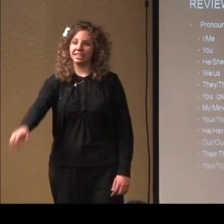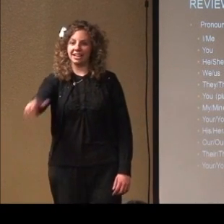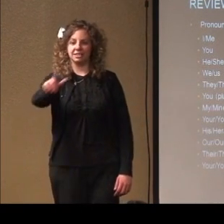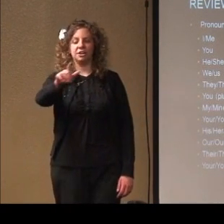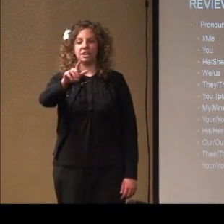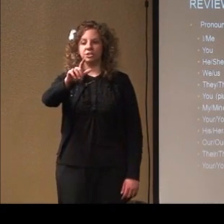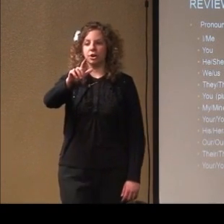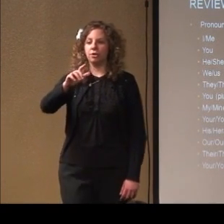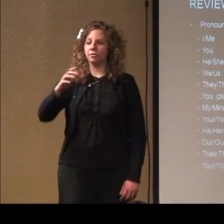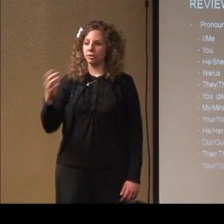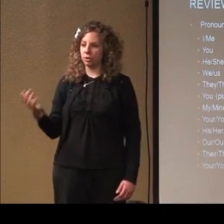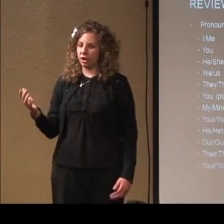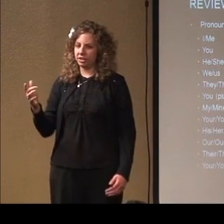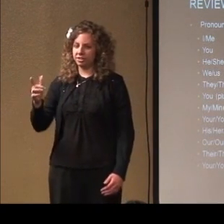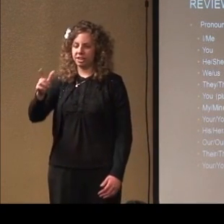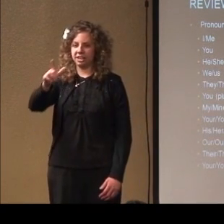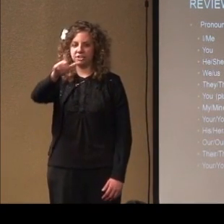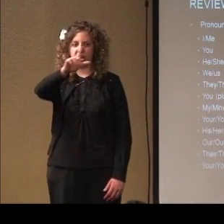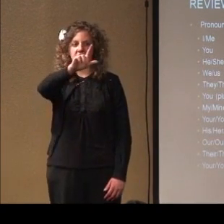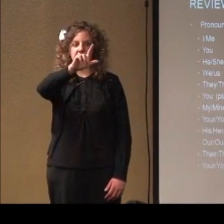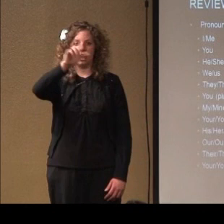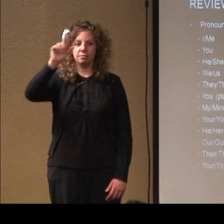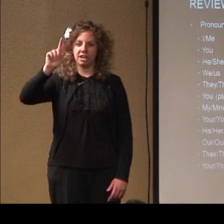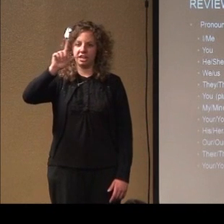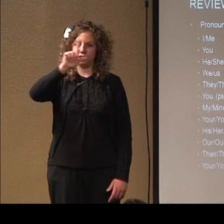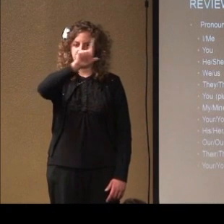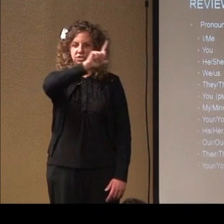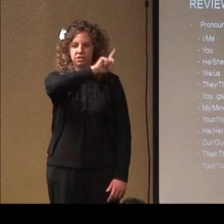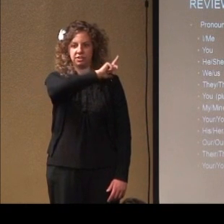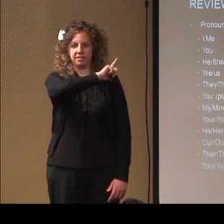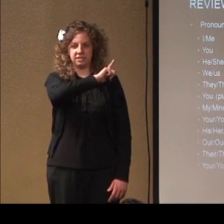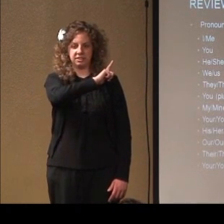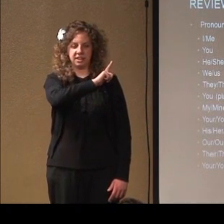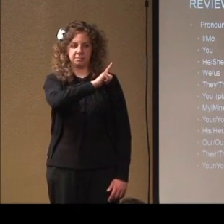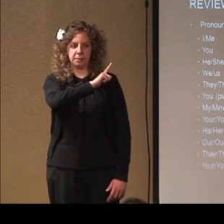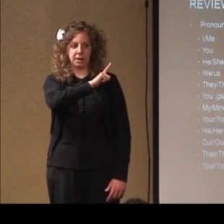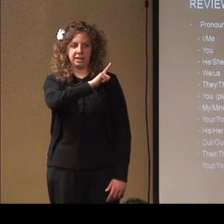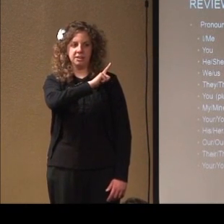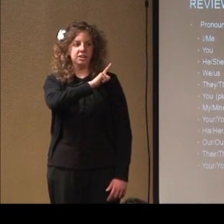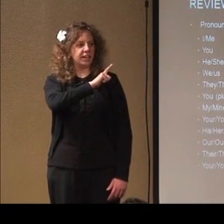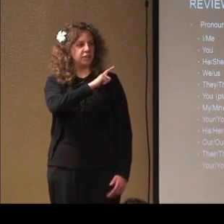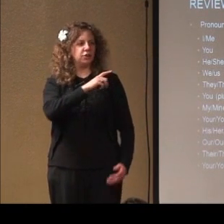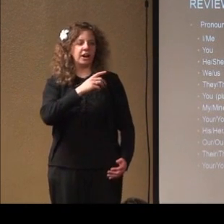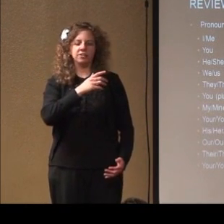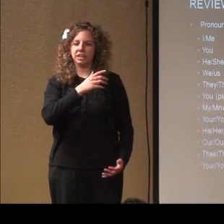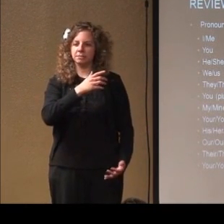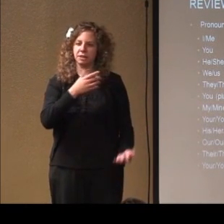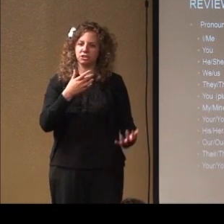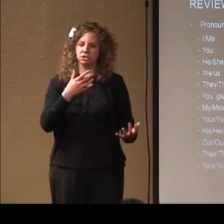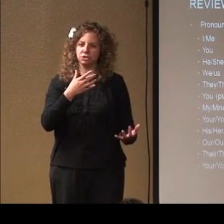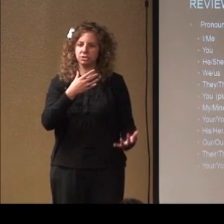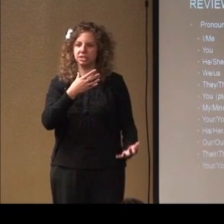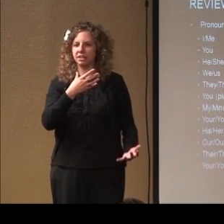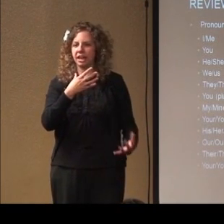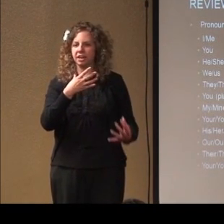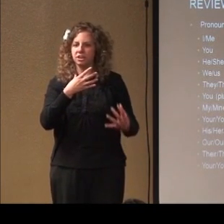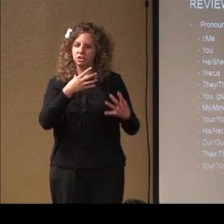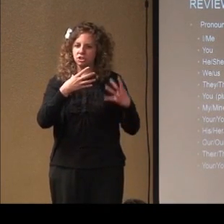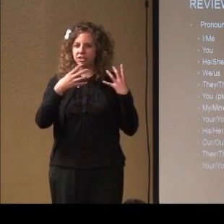yes. Okay, so for Lord, then I start on, I'm right-handed, so I start on the left side of my body. Okay, you know how like in pictures you'll see like Jesus